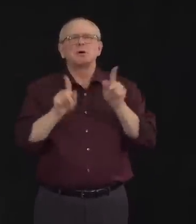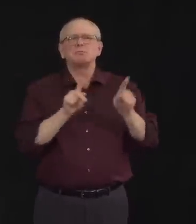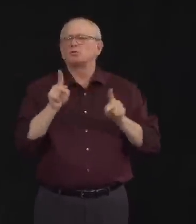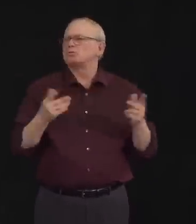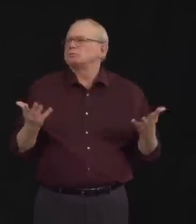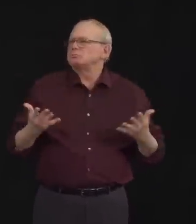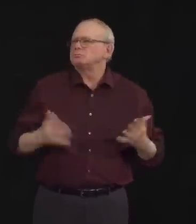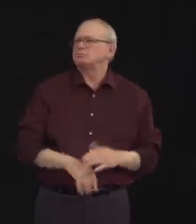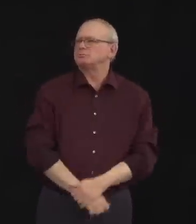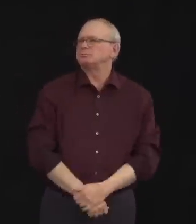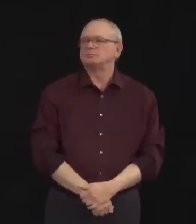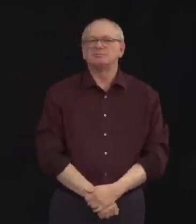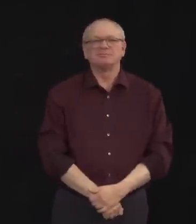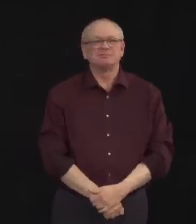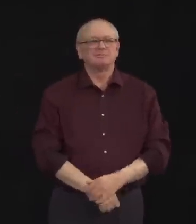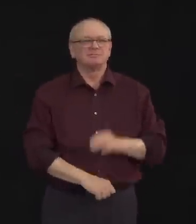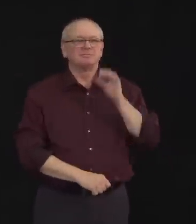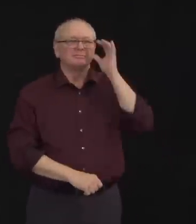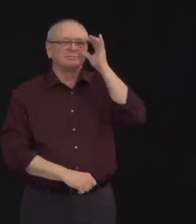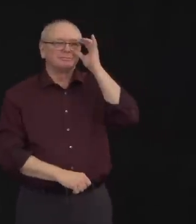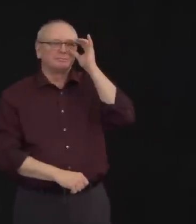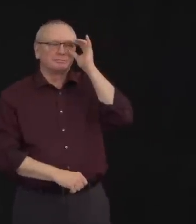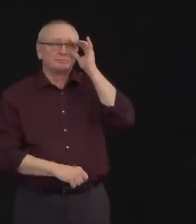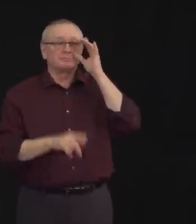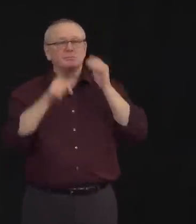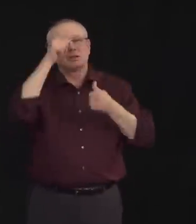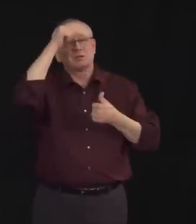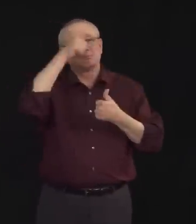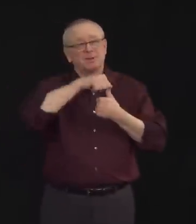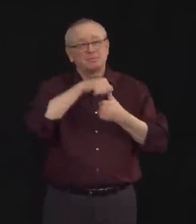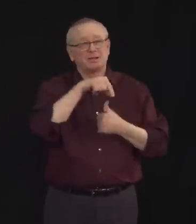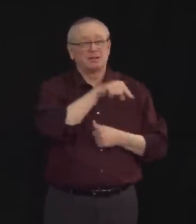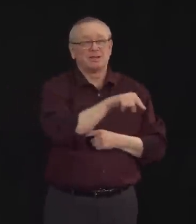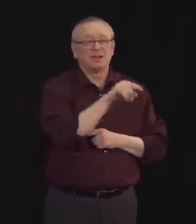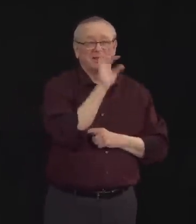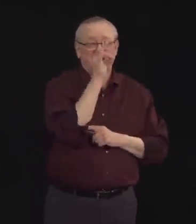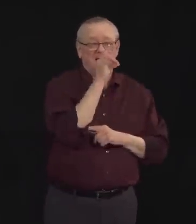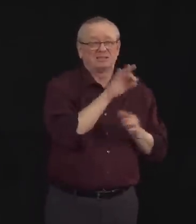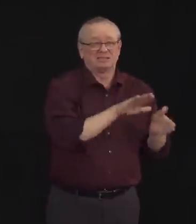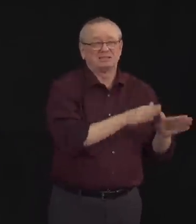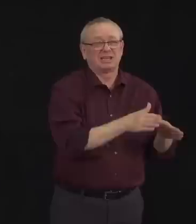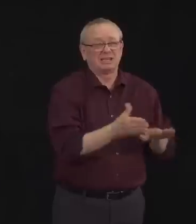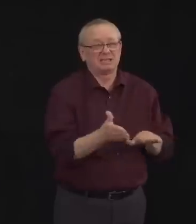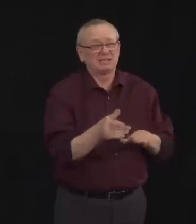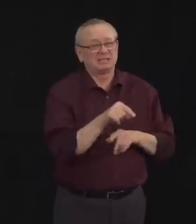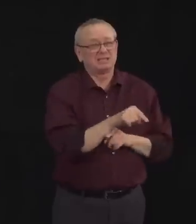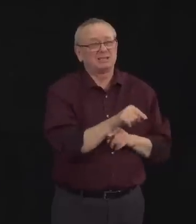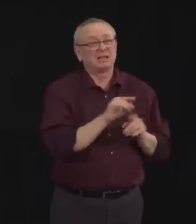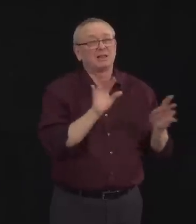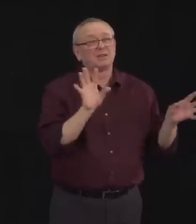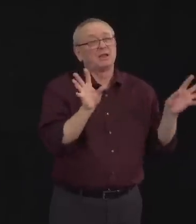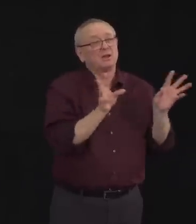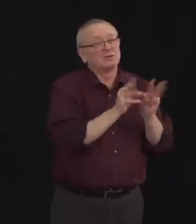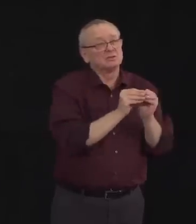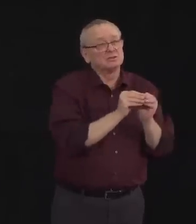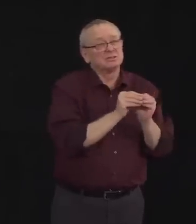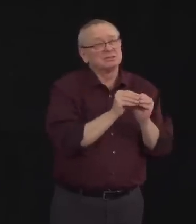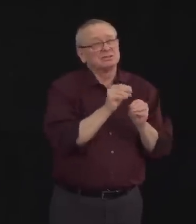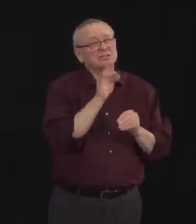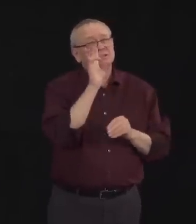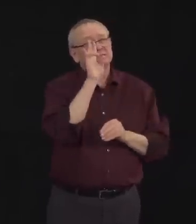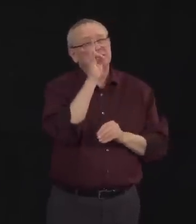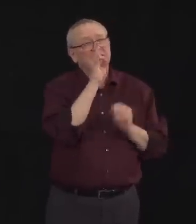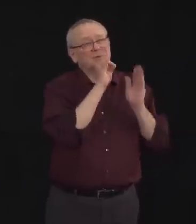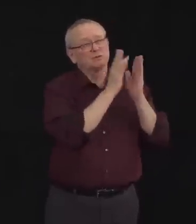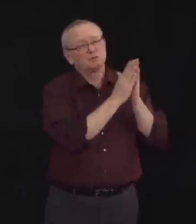of deaths reported today, one thing to remember is that these are deaths that occurred over the past week to 10 days. And so